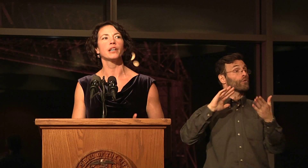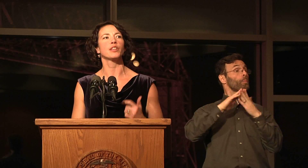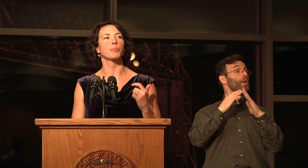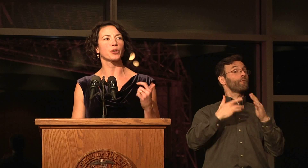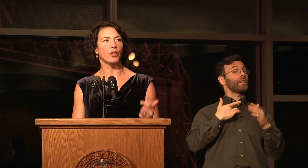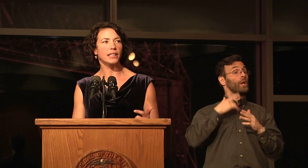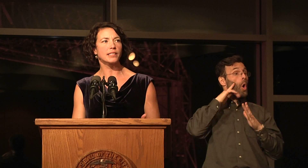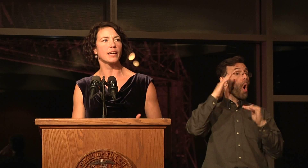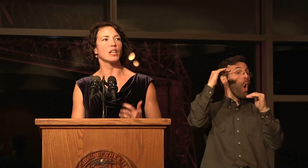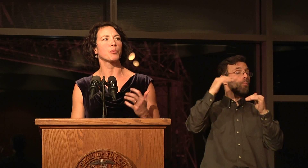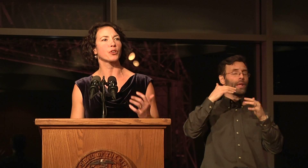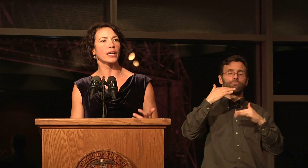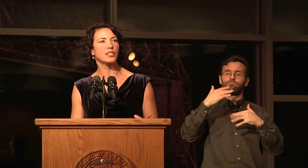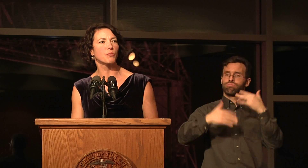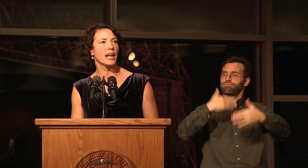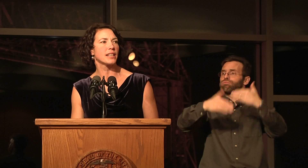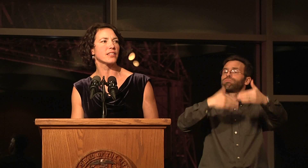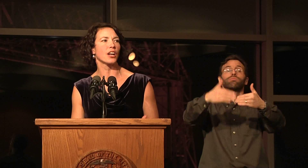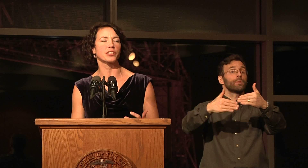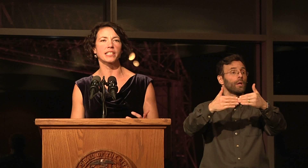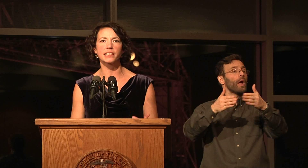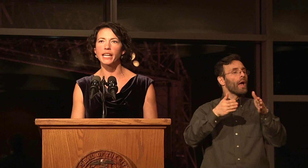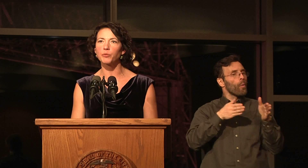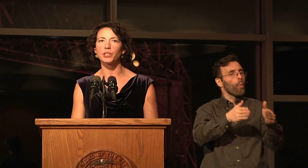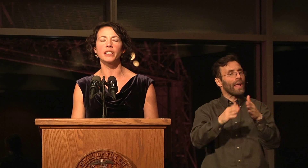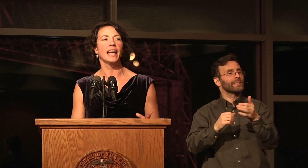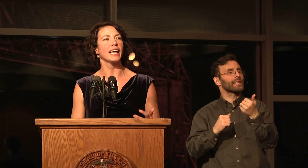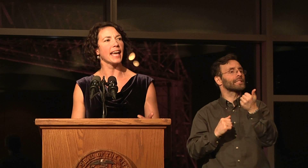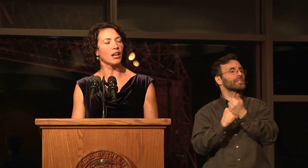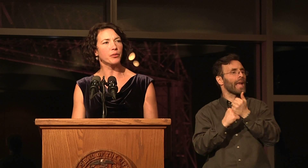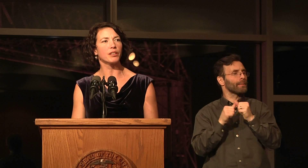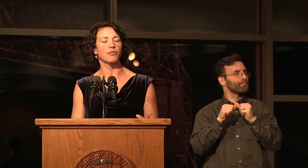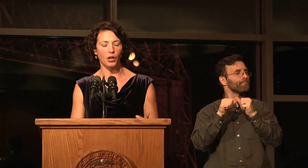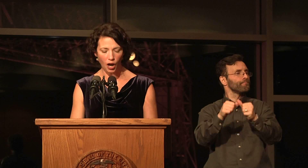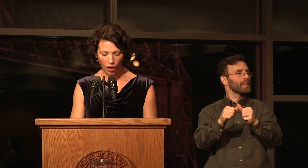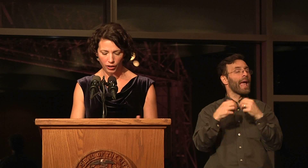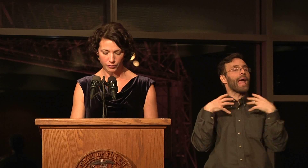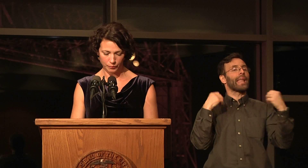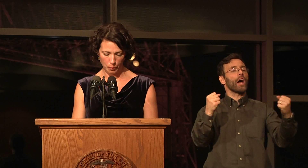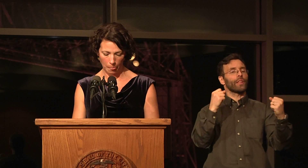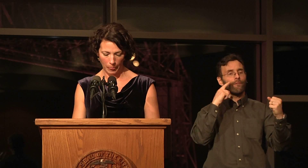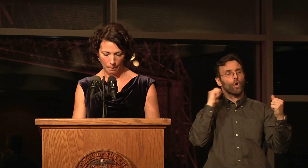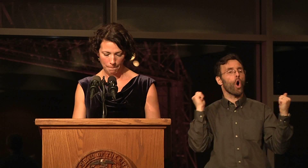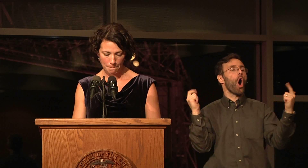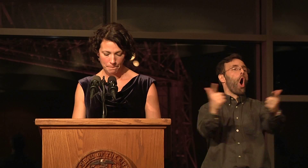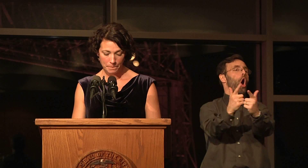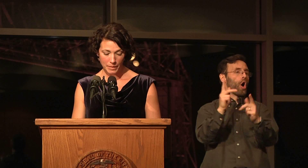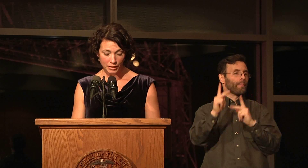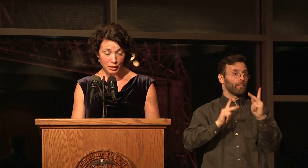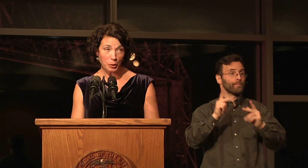hope, they progress, and they progress in ways that are sustainable and healthy for all.